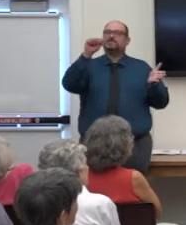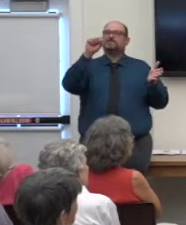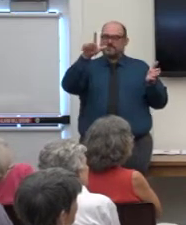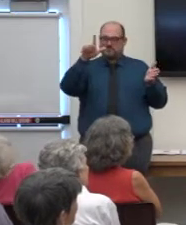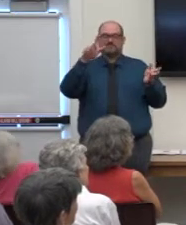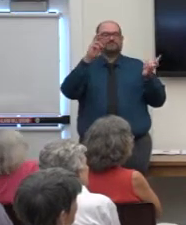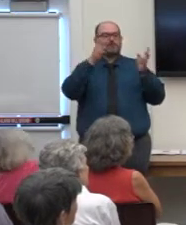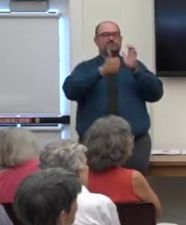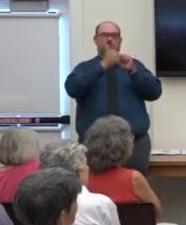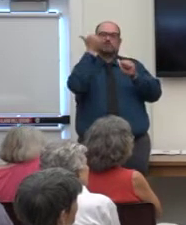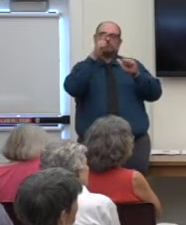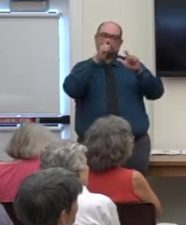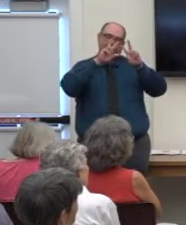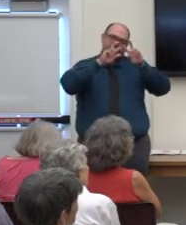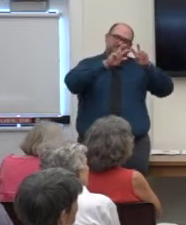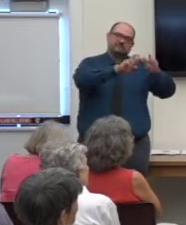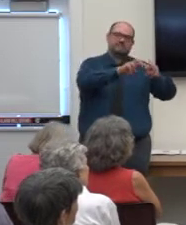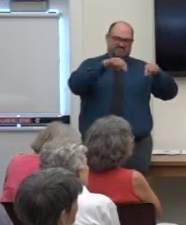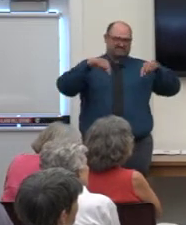It's America.